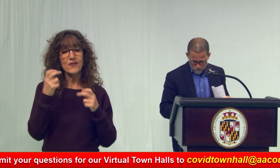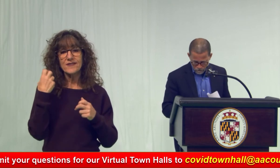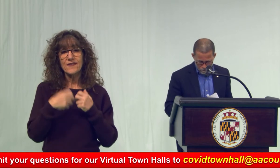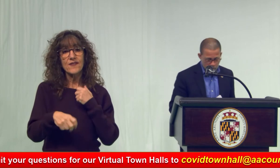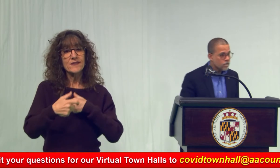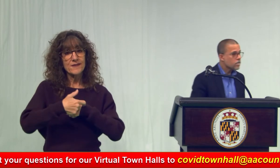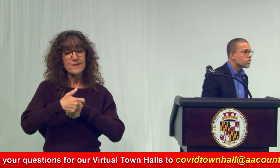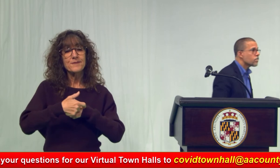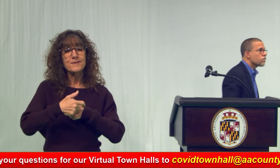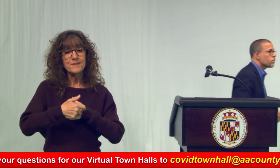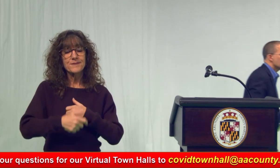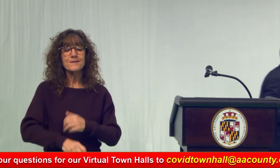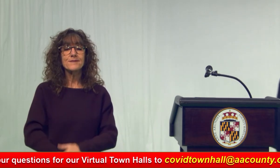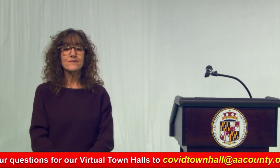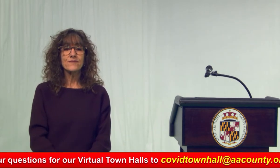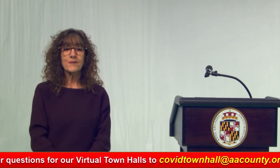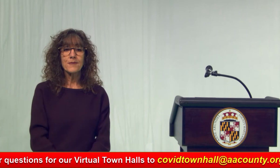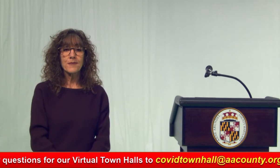period.